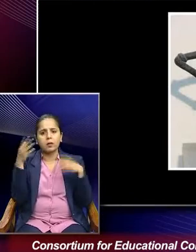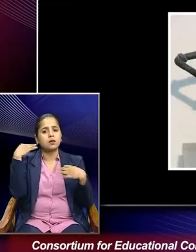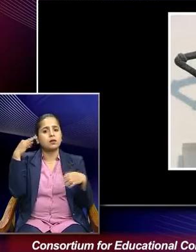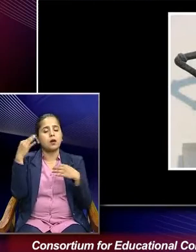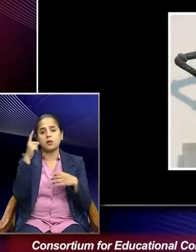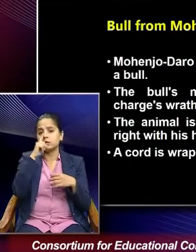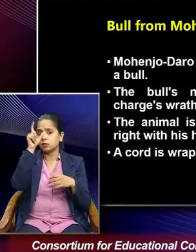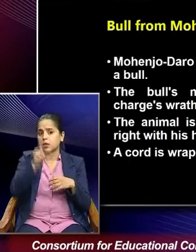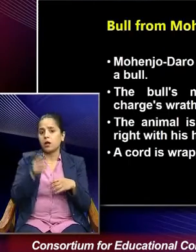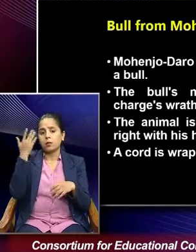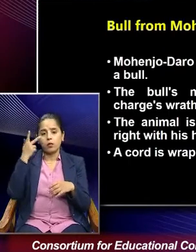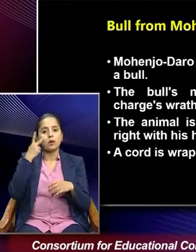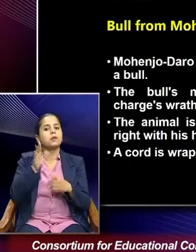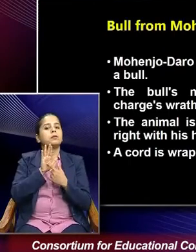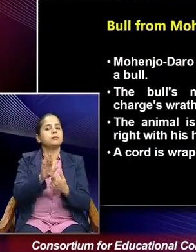girl.